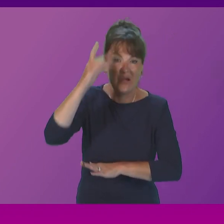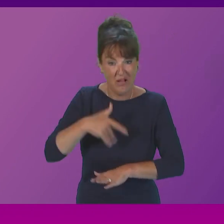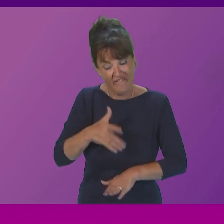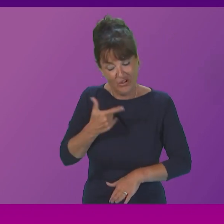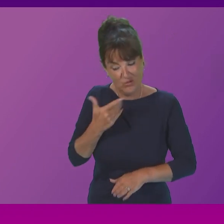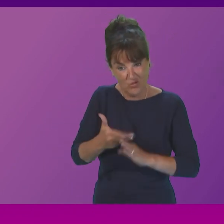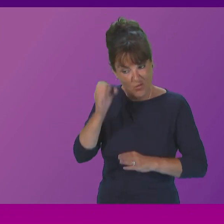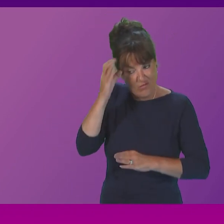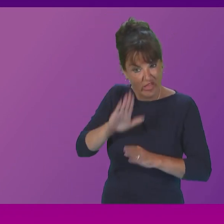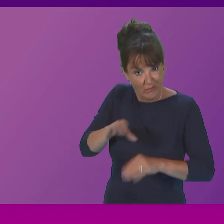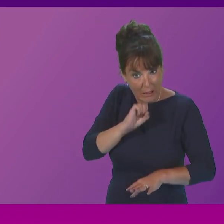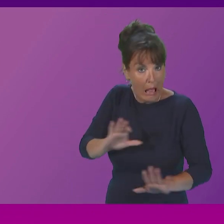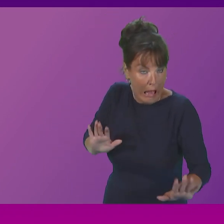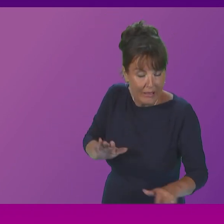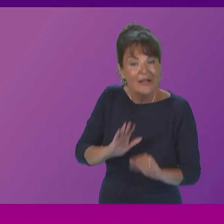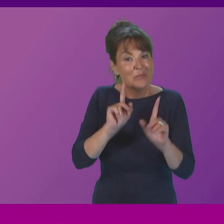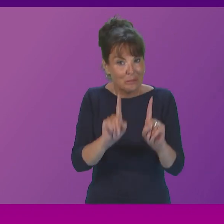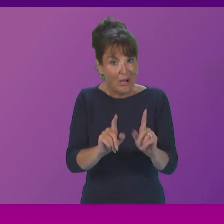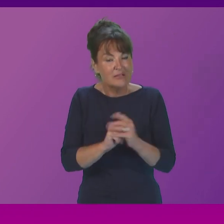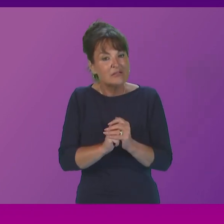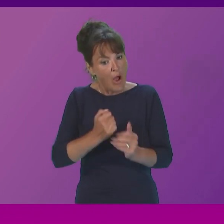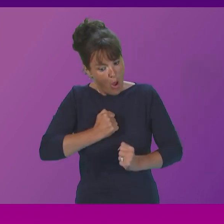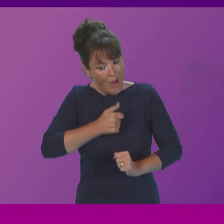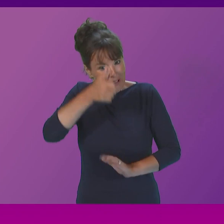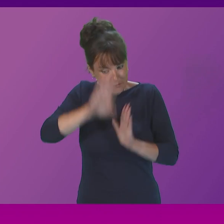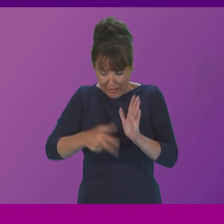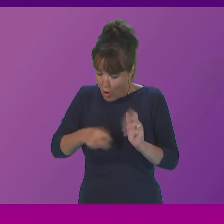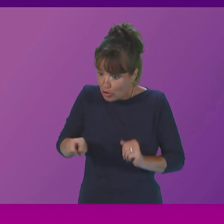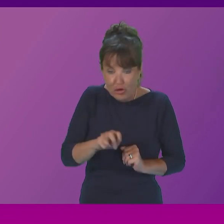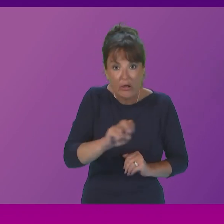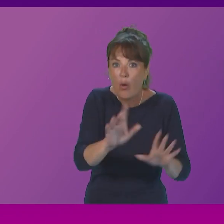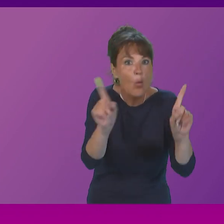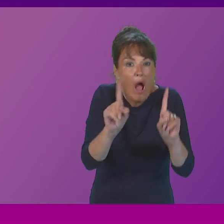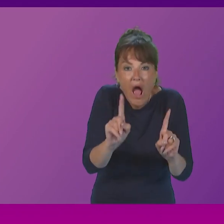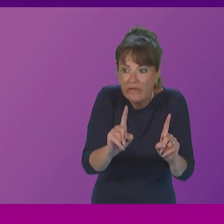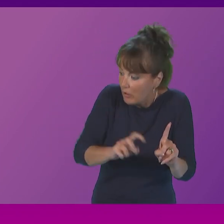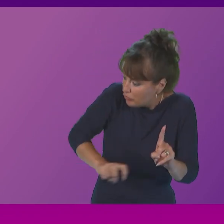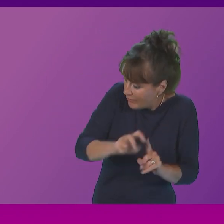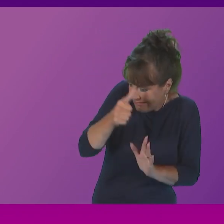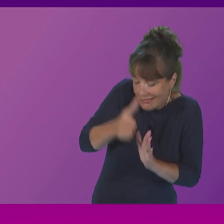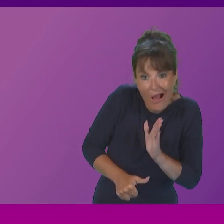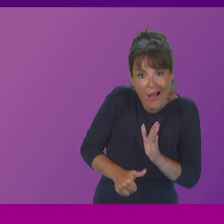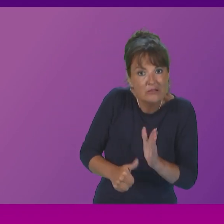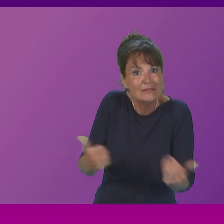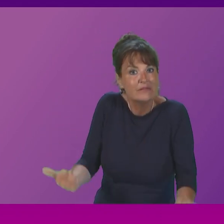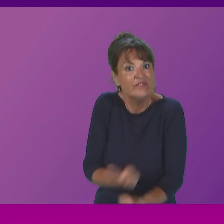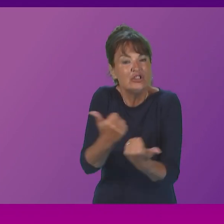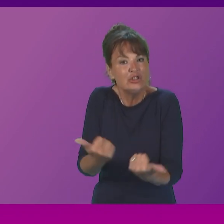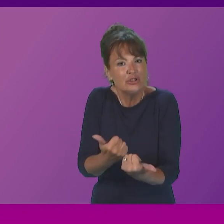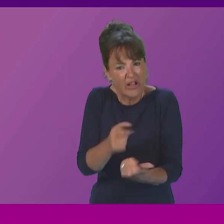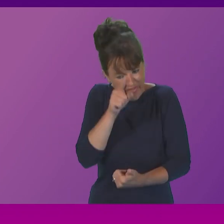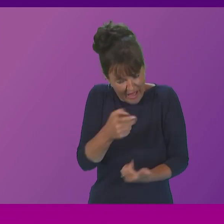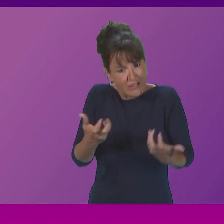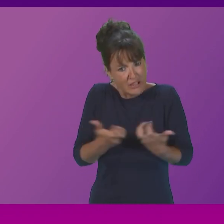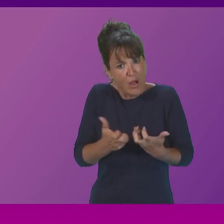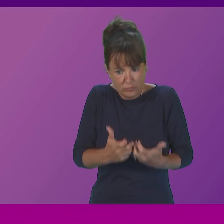they do. But that, in fact, our own experience, wherever that starts and stops, is what makes us good